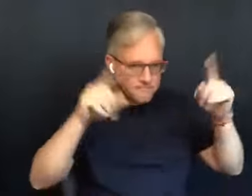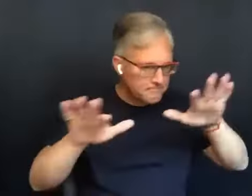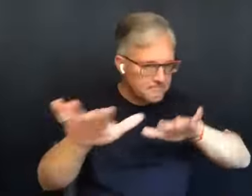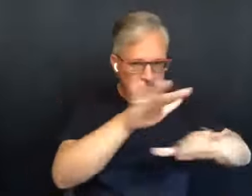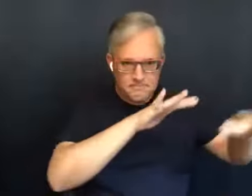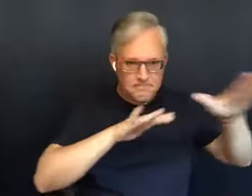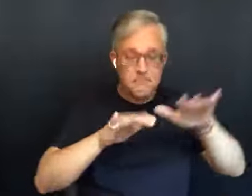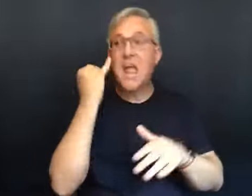decision.